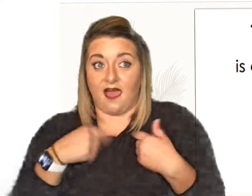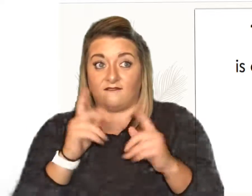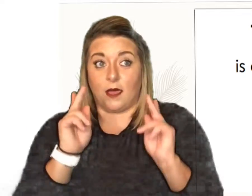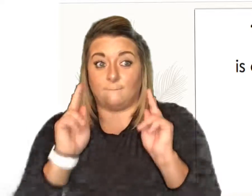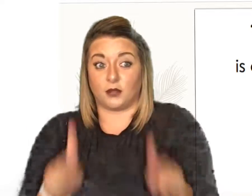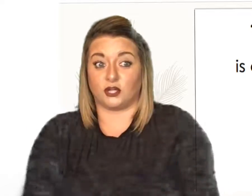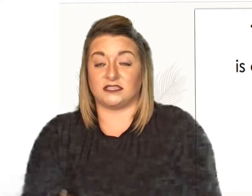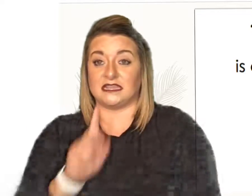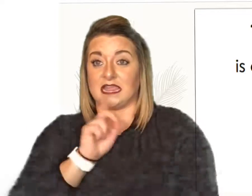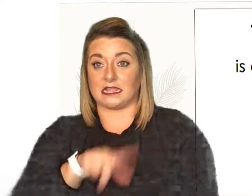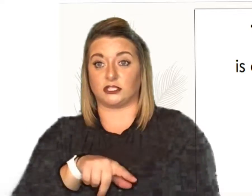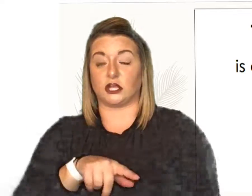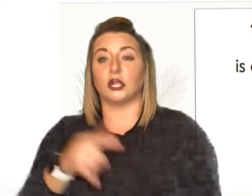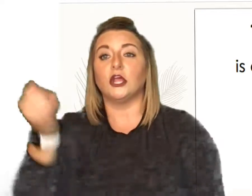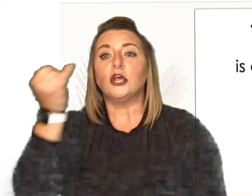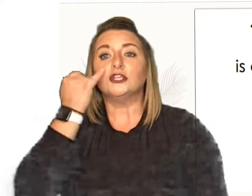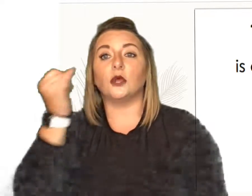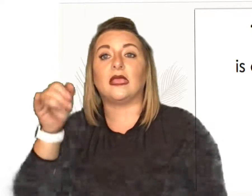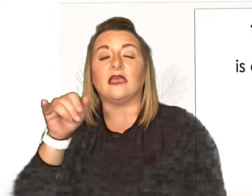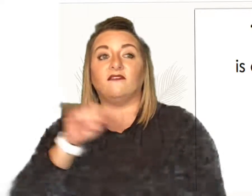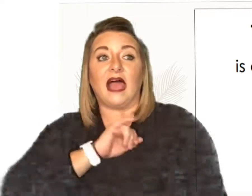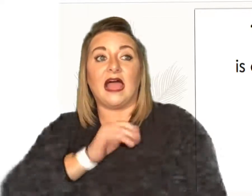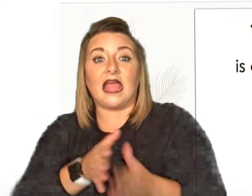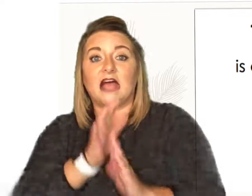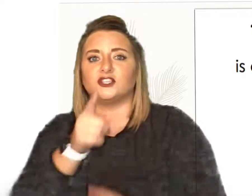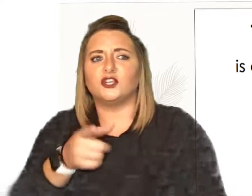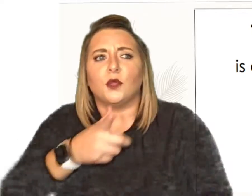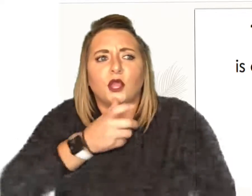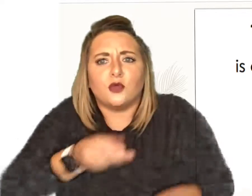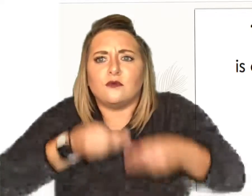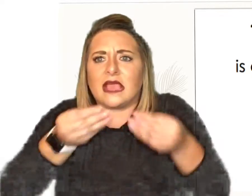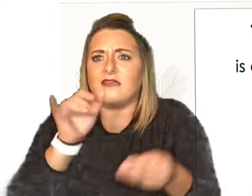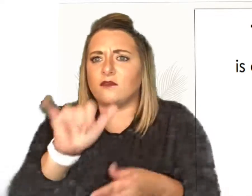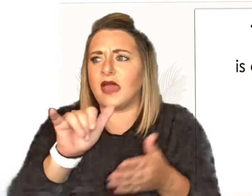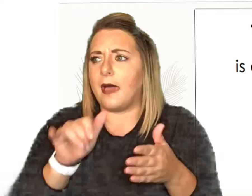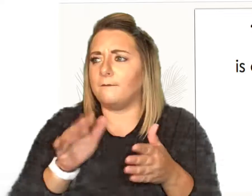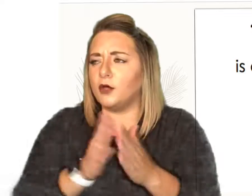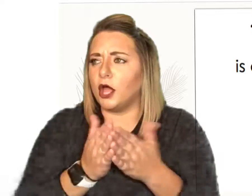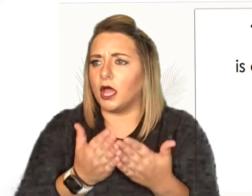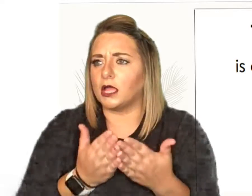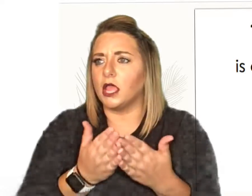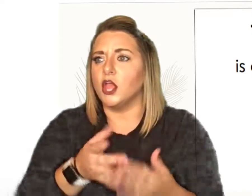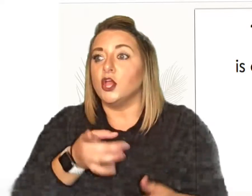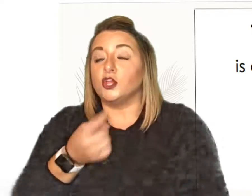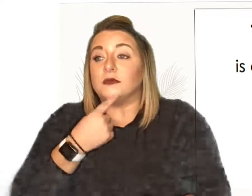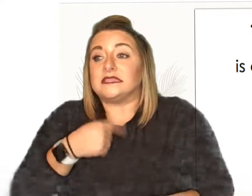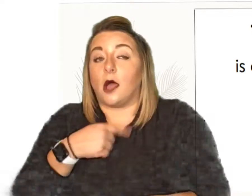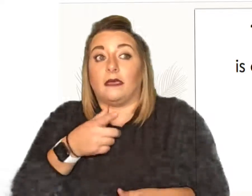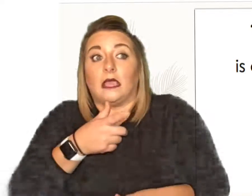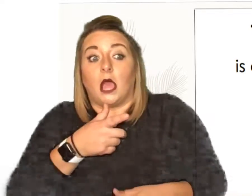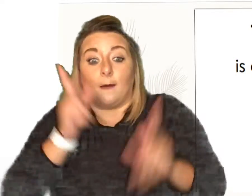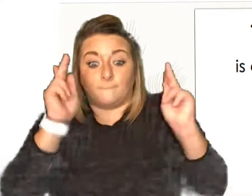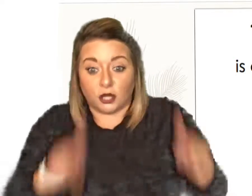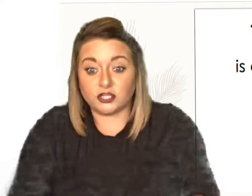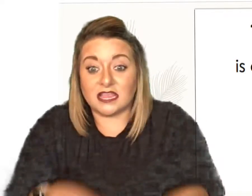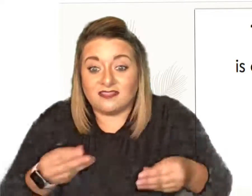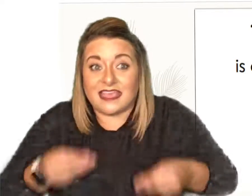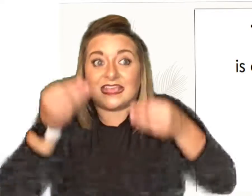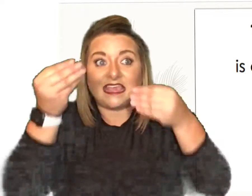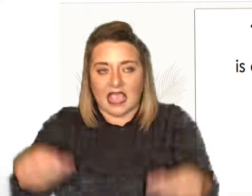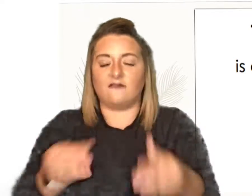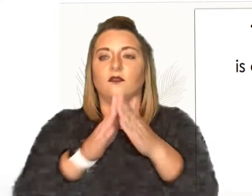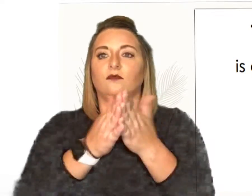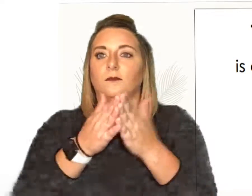going to have a person answer. So if I asked you, who gave you that book? You would tell me a